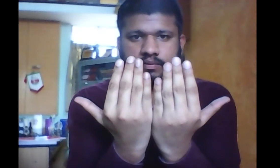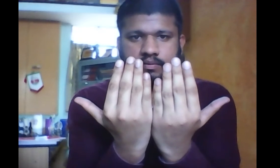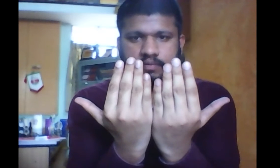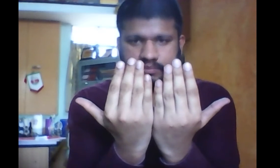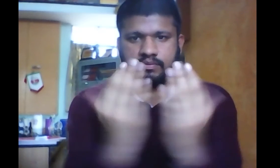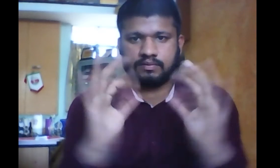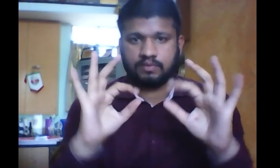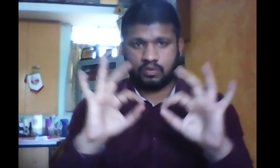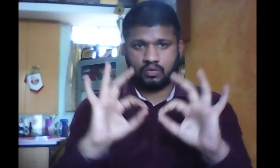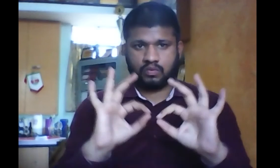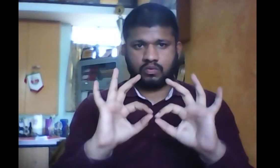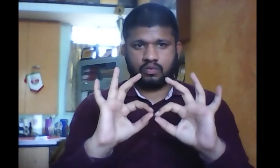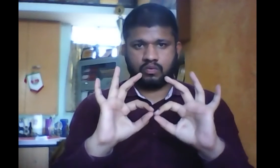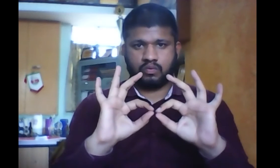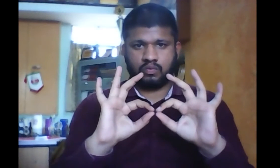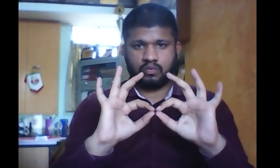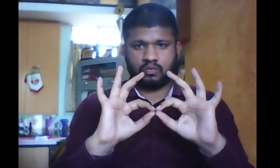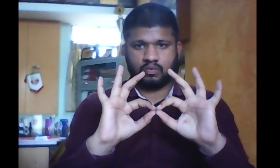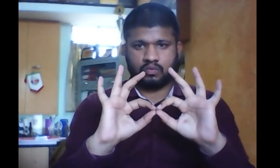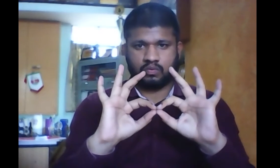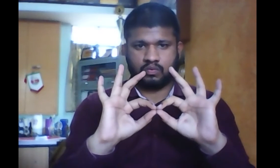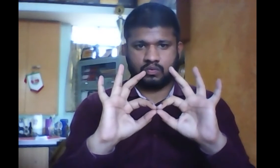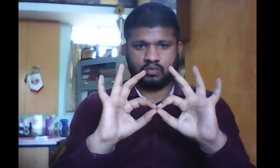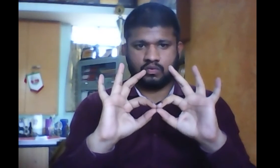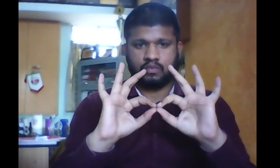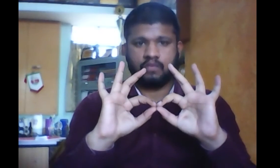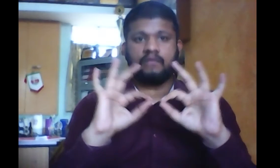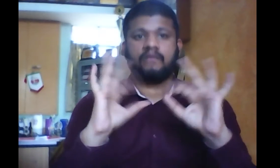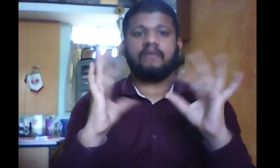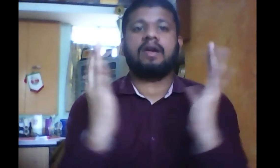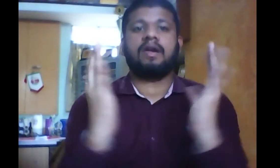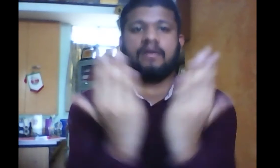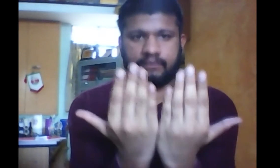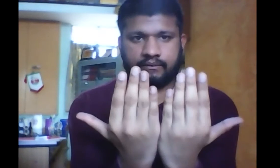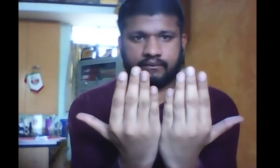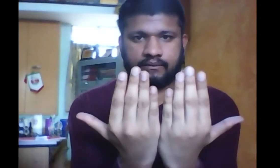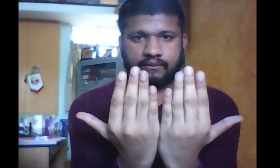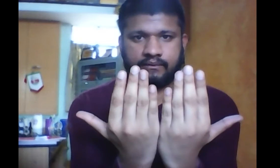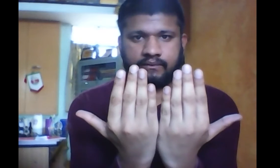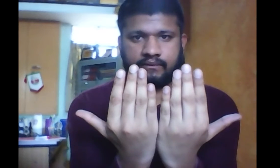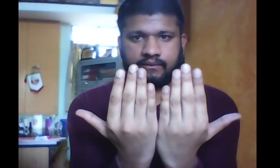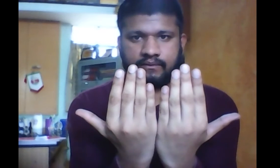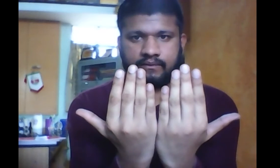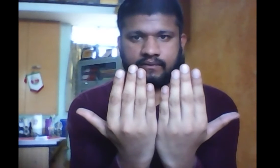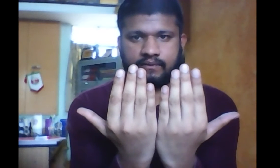Family. Just open your finger and thumb. Right. Right. Good man. Very good, Hiren. Good, follow